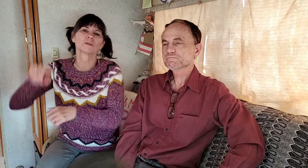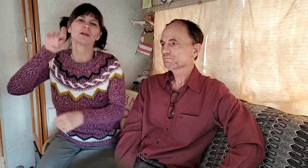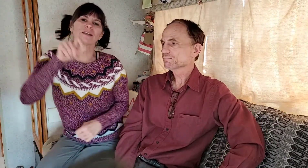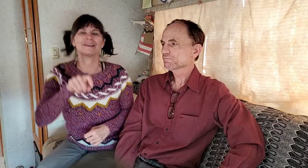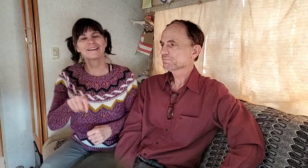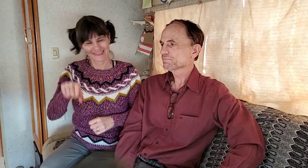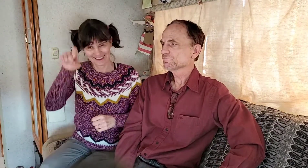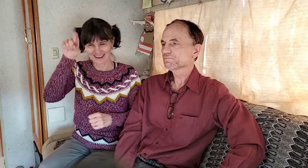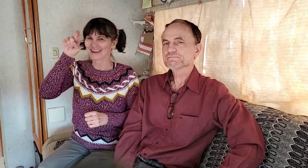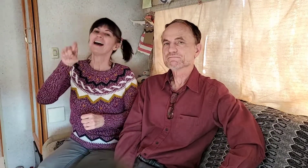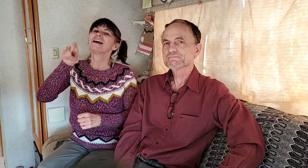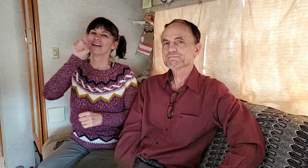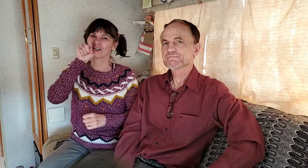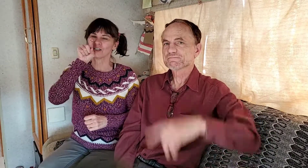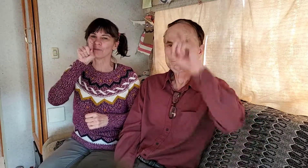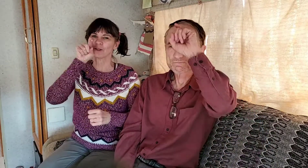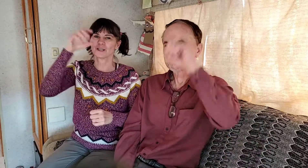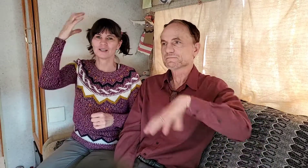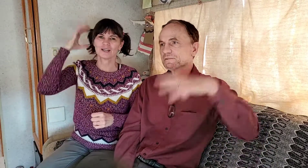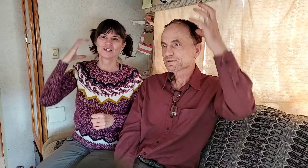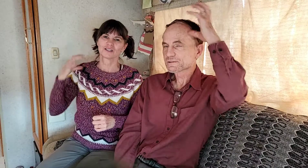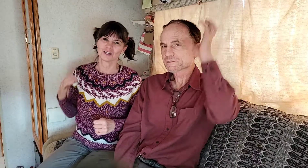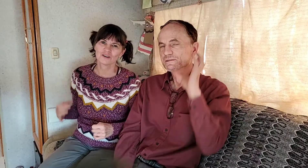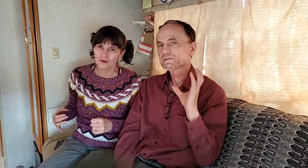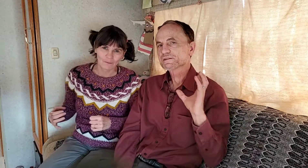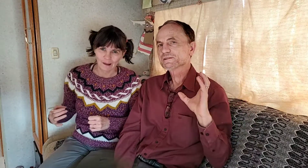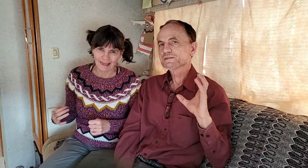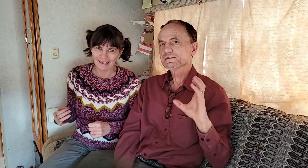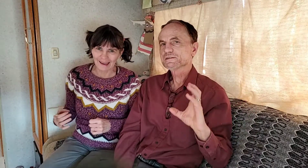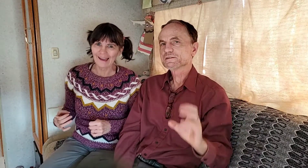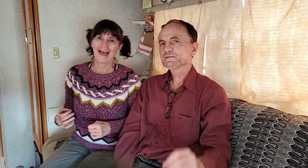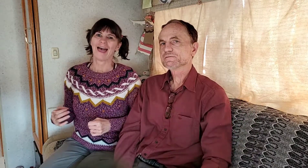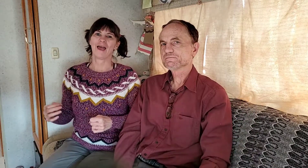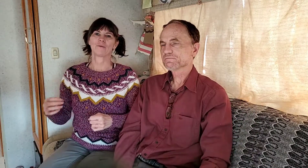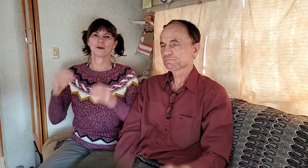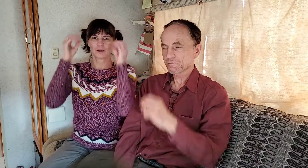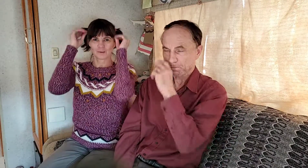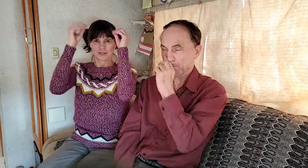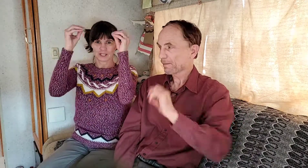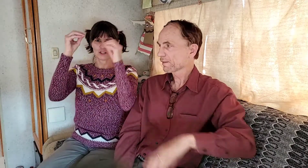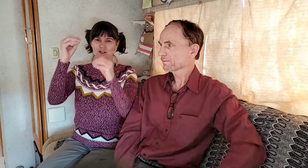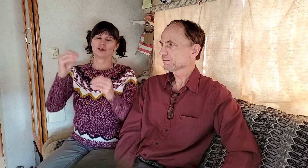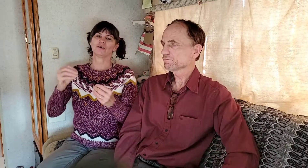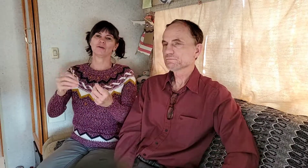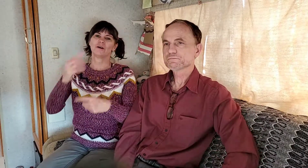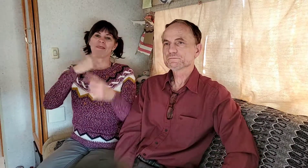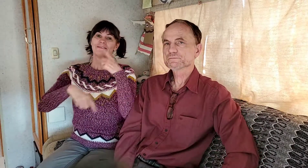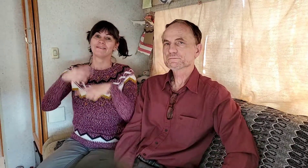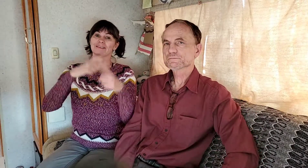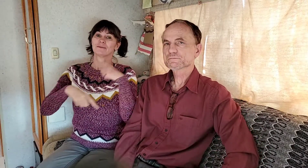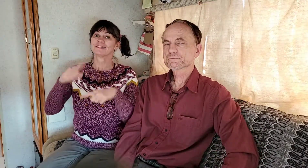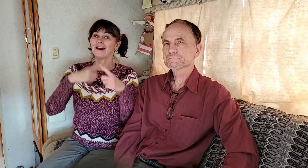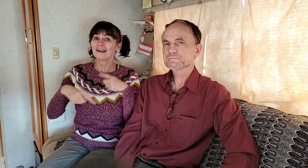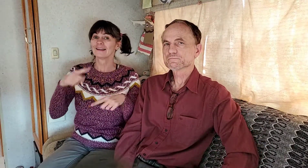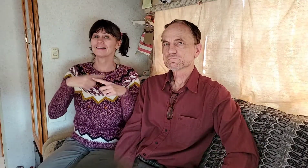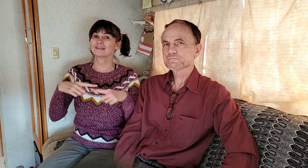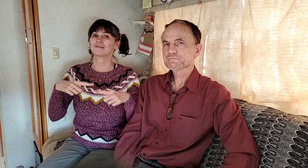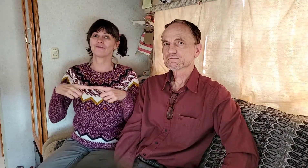doing the Egyptian Cinderella, and we are going to be teaching you some signs for